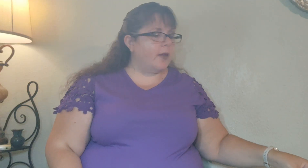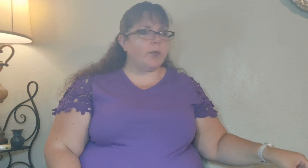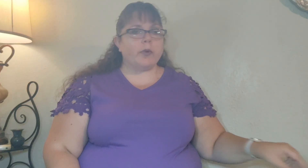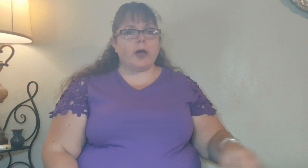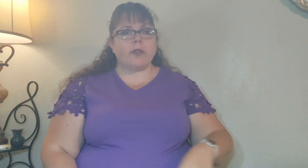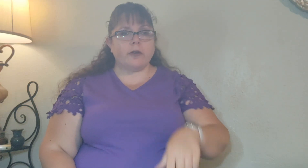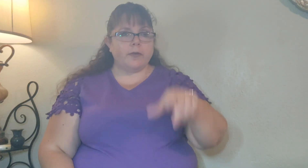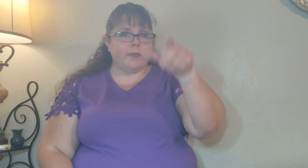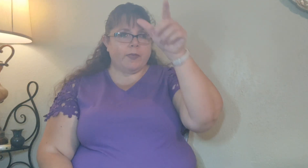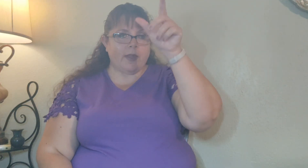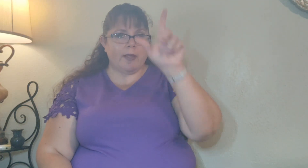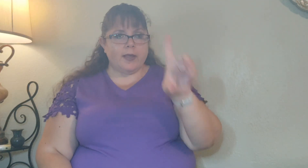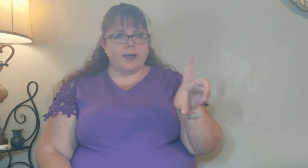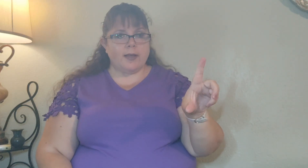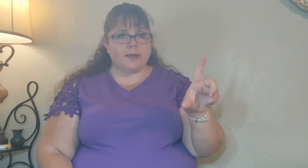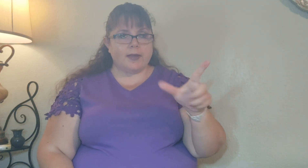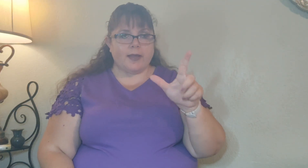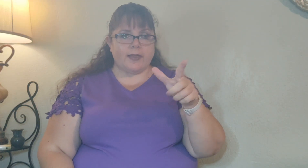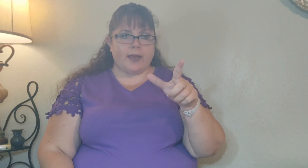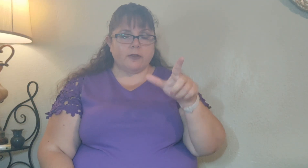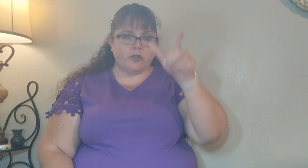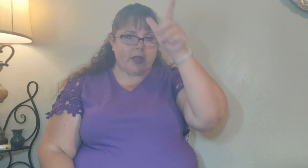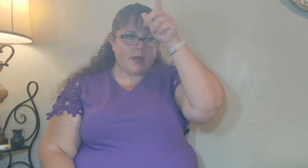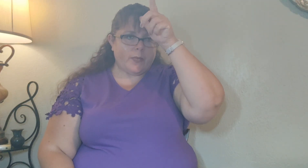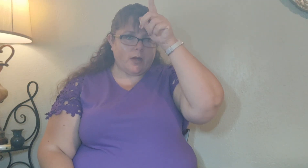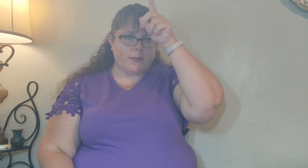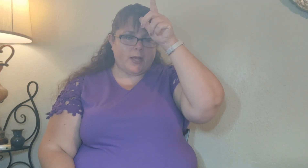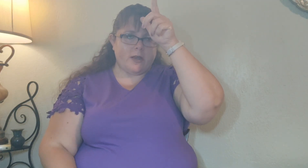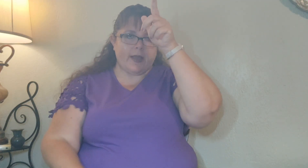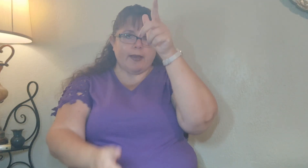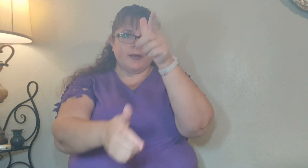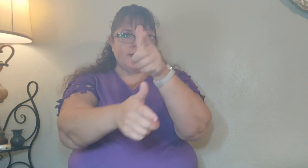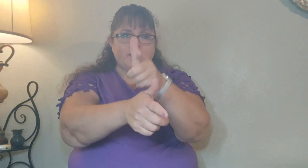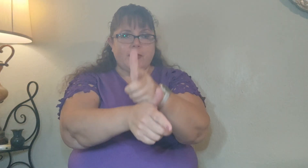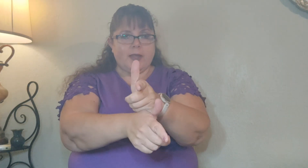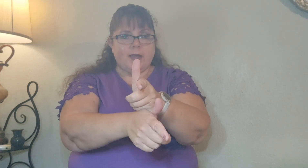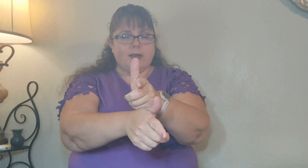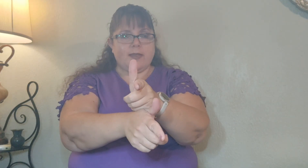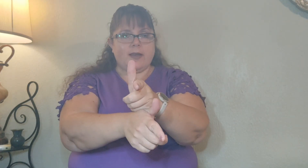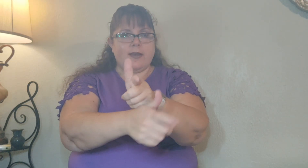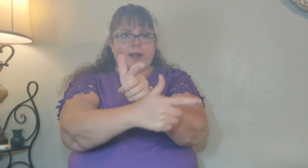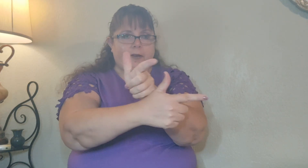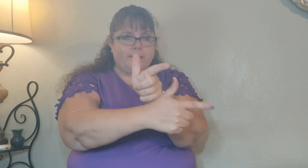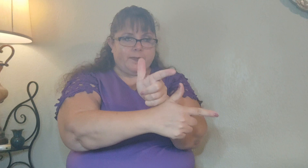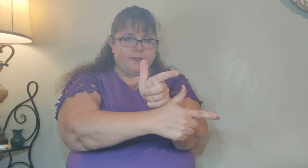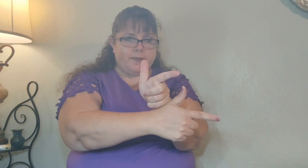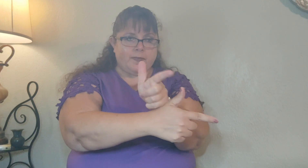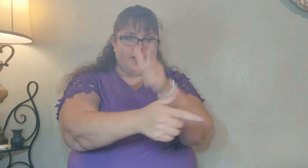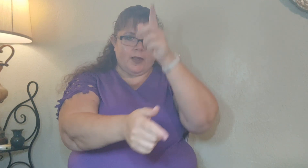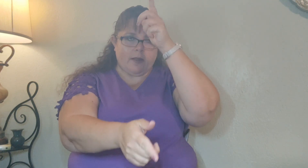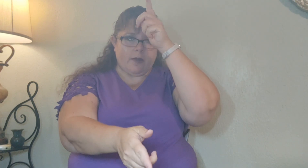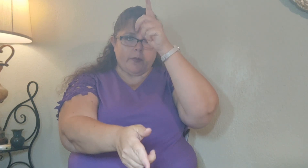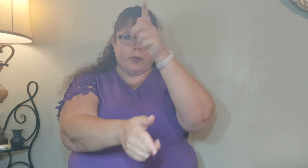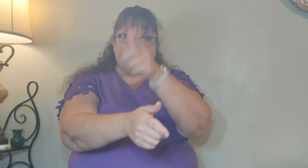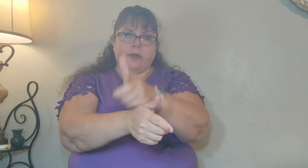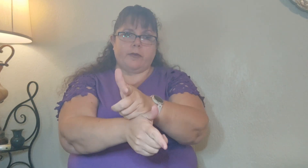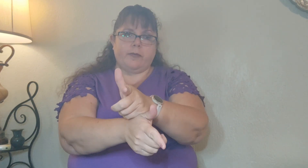Then brother is like the L shape, up at your head and then down. Brother.